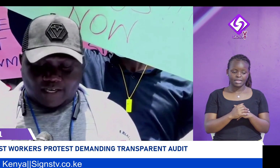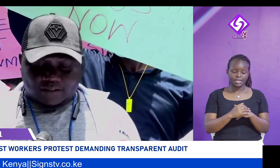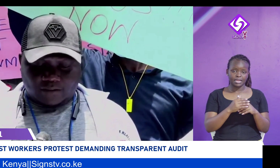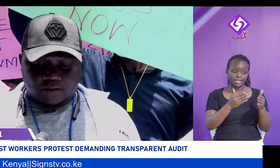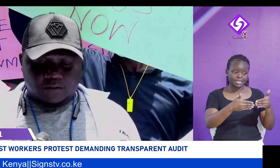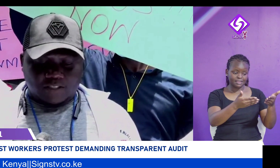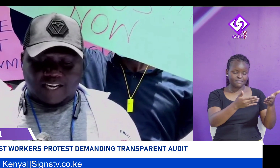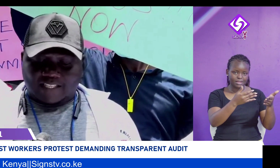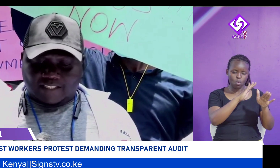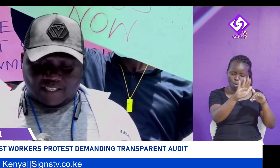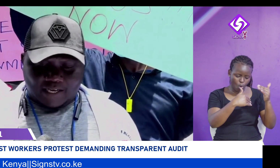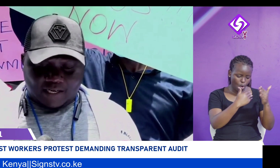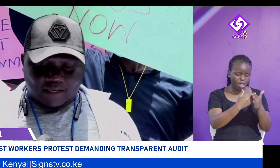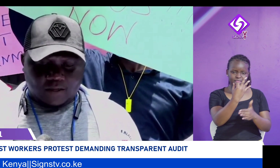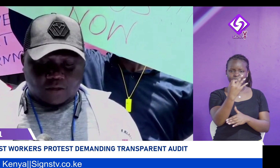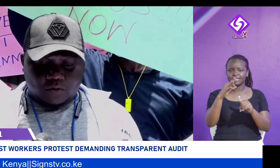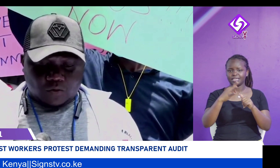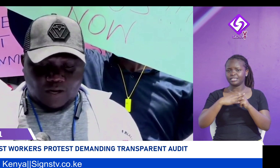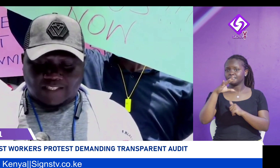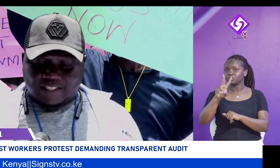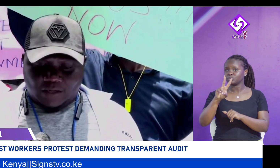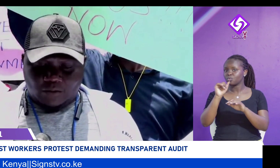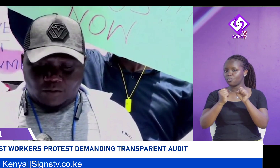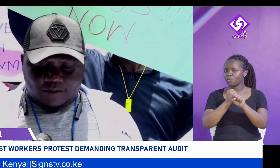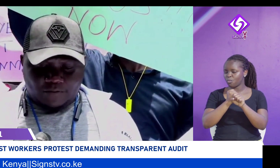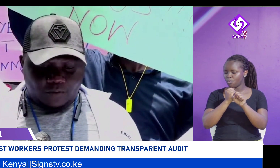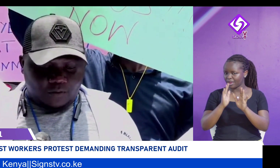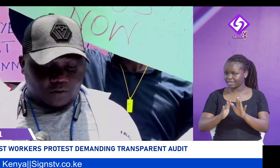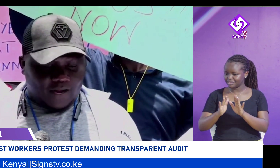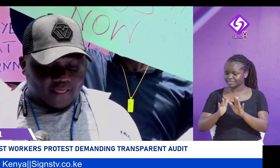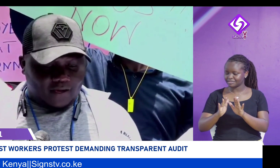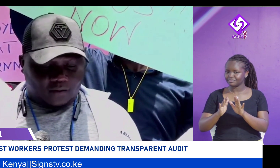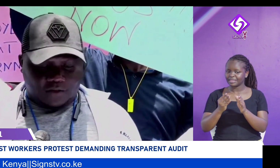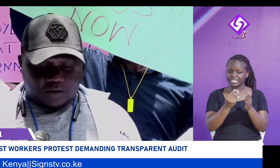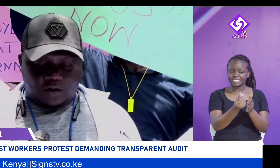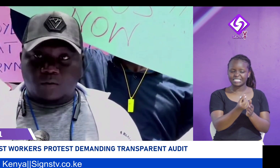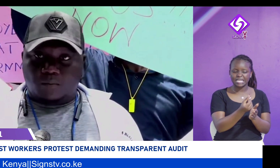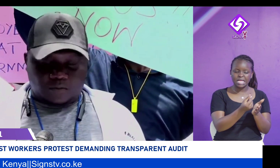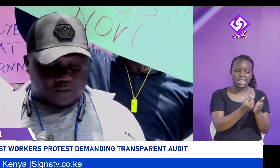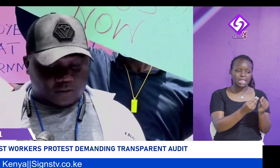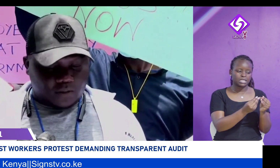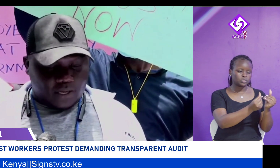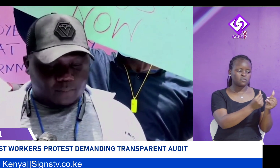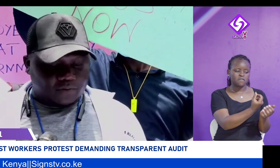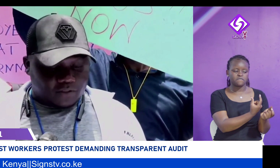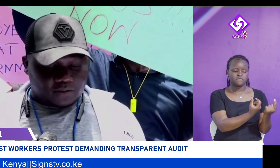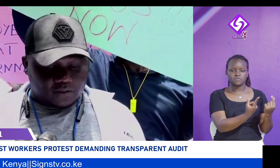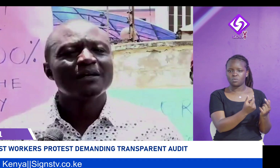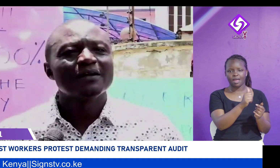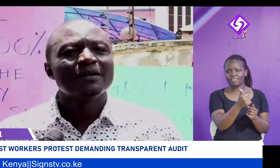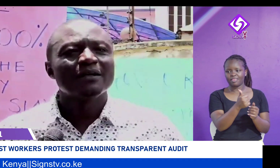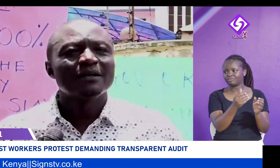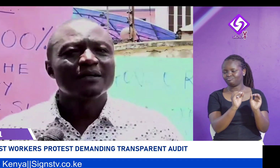382 workers, not to settle a few or other original